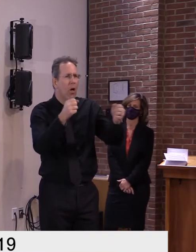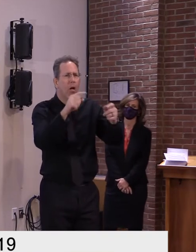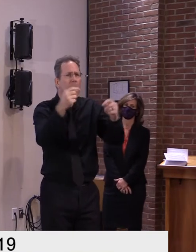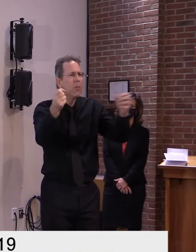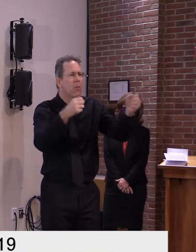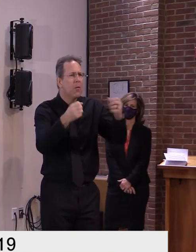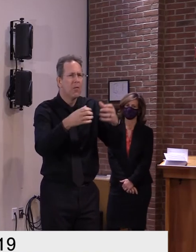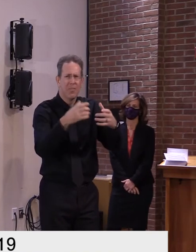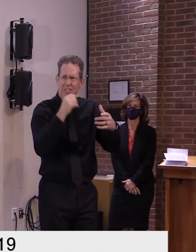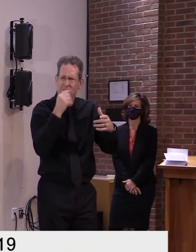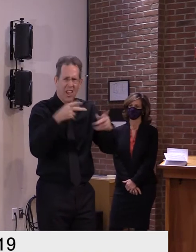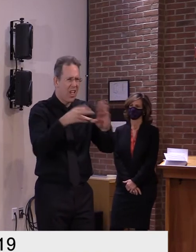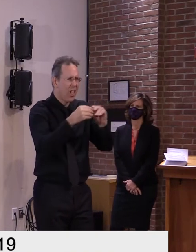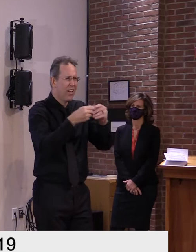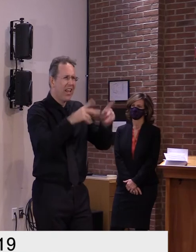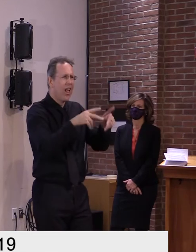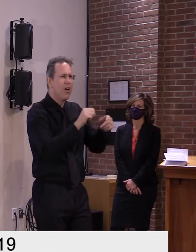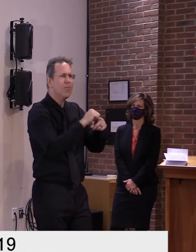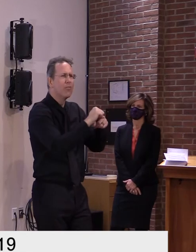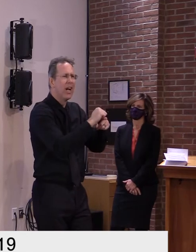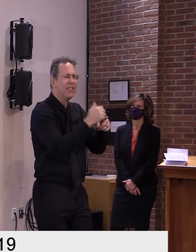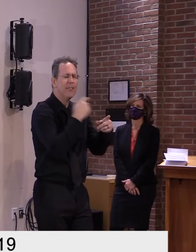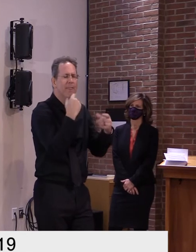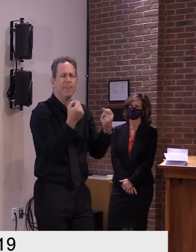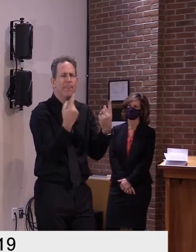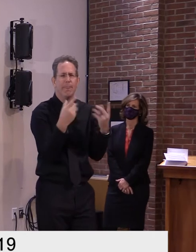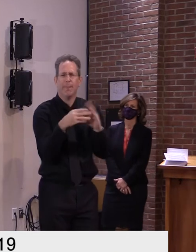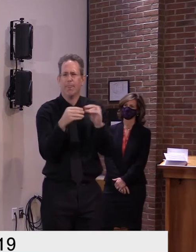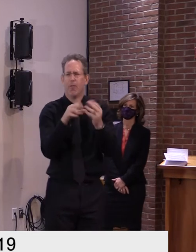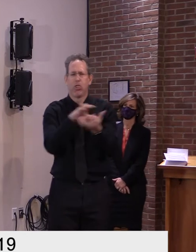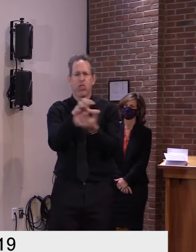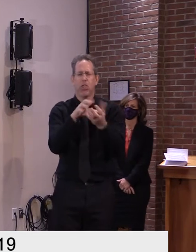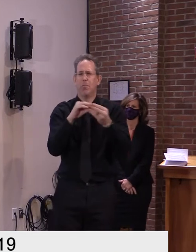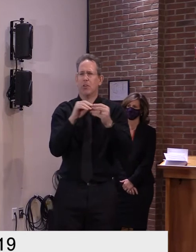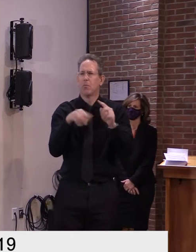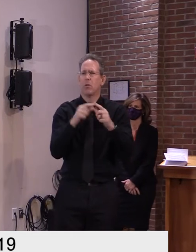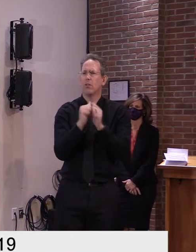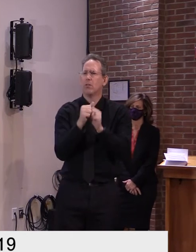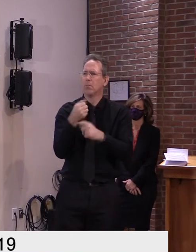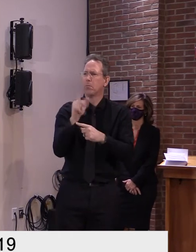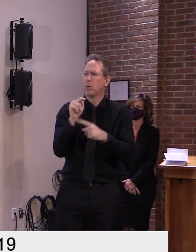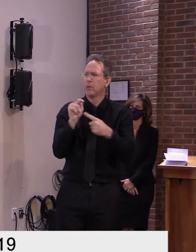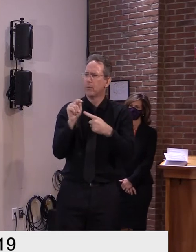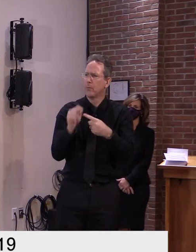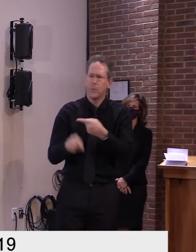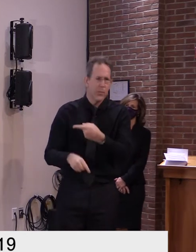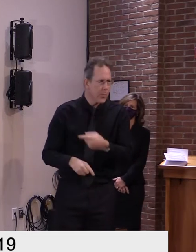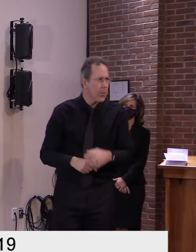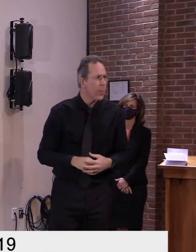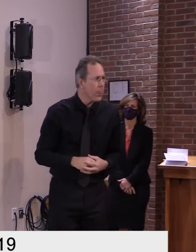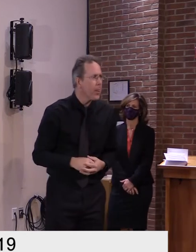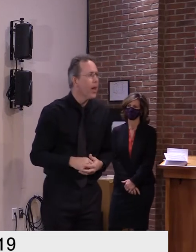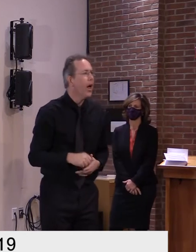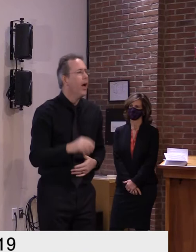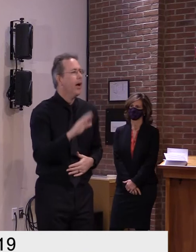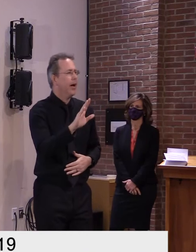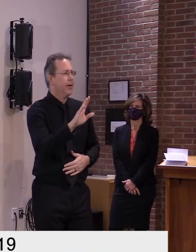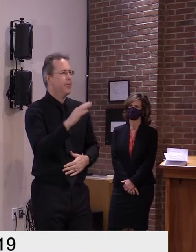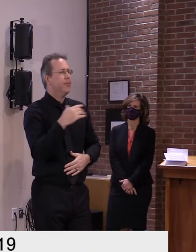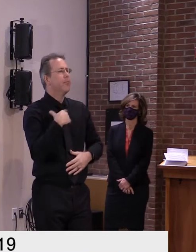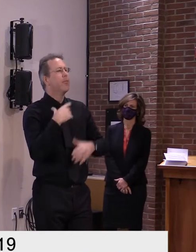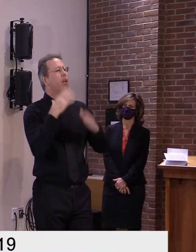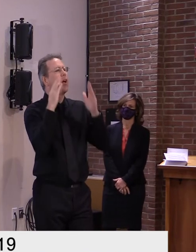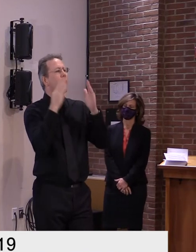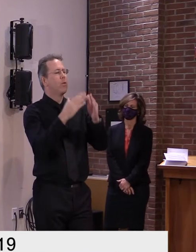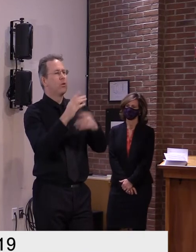with the data and so forth. This is one of my highest priorities outside of making sure the vaccinations get